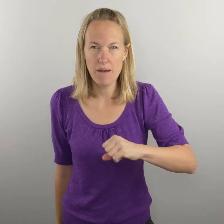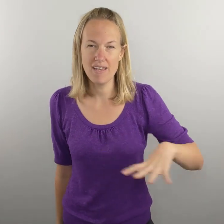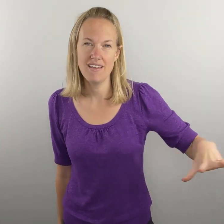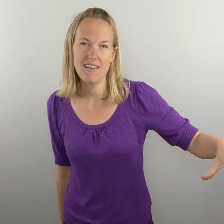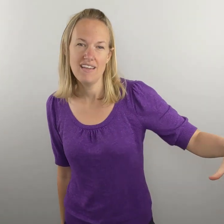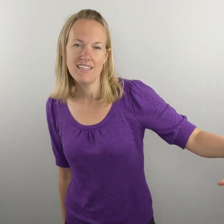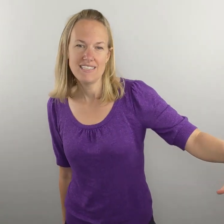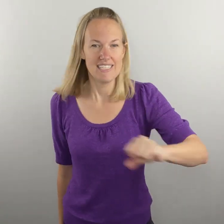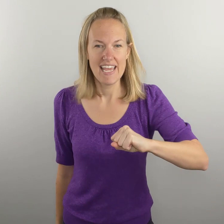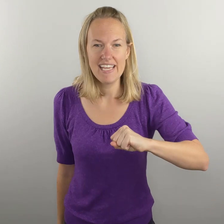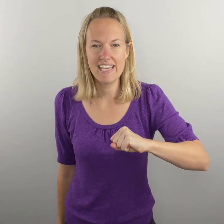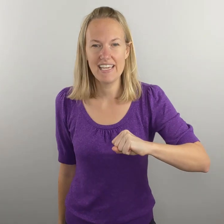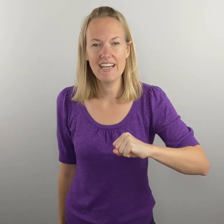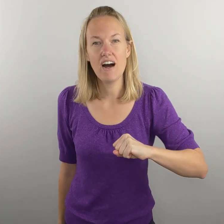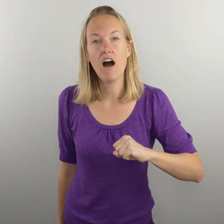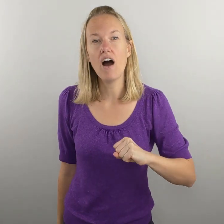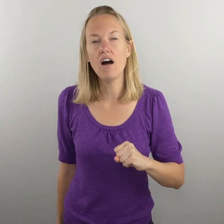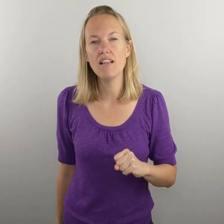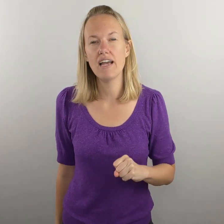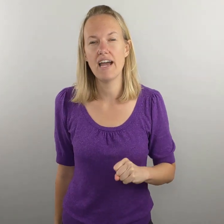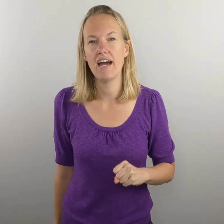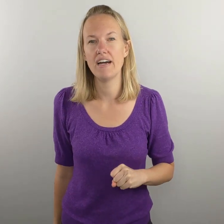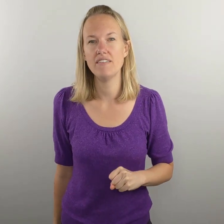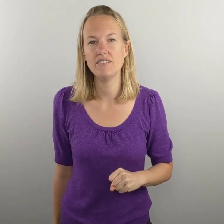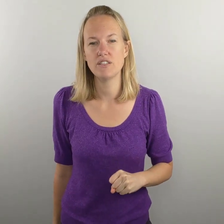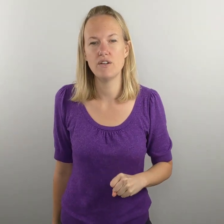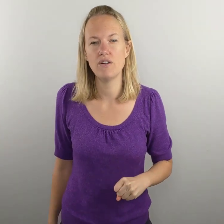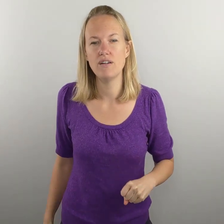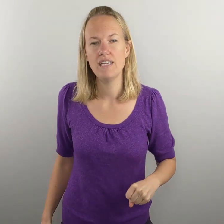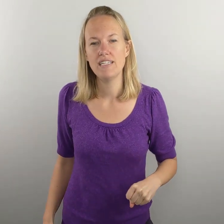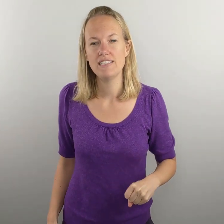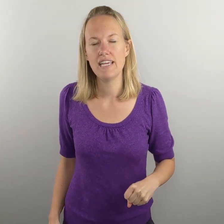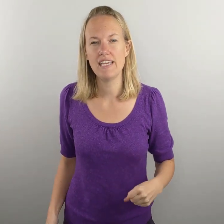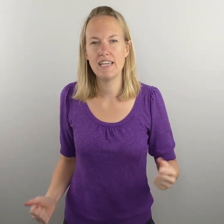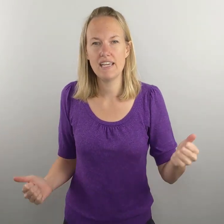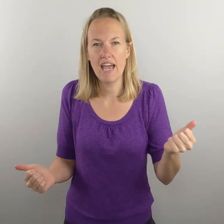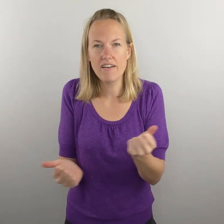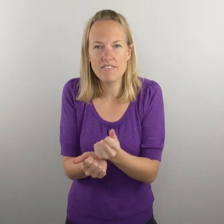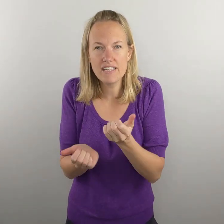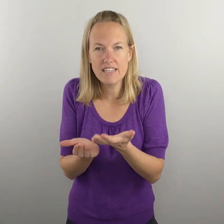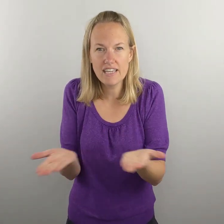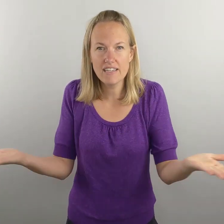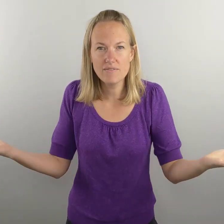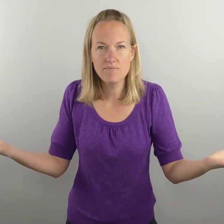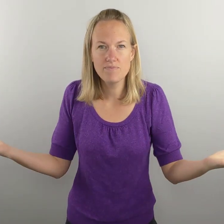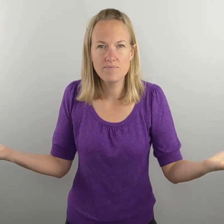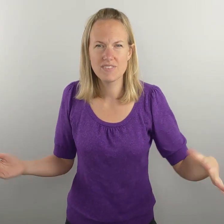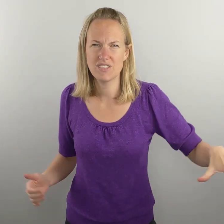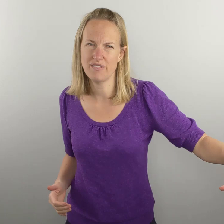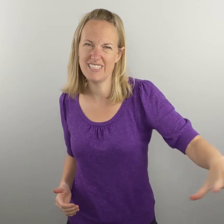it, taking all I have, so taking everything,